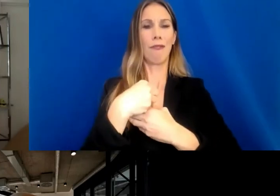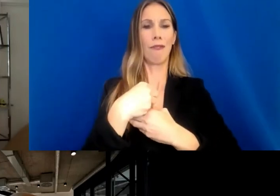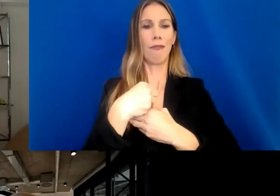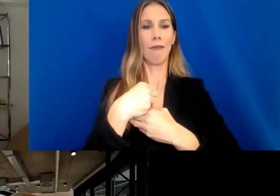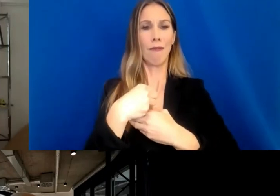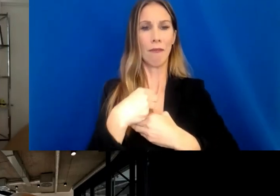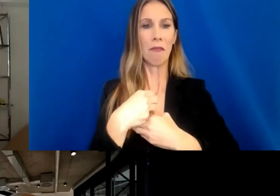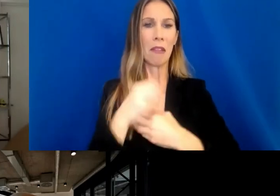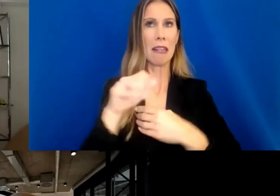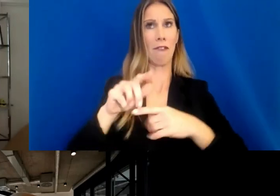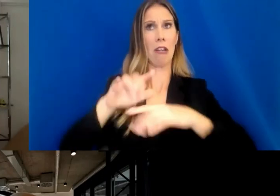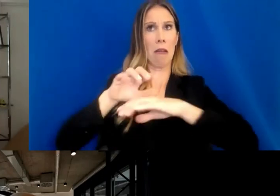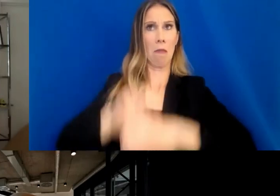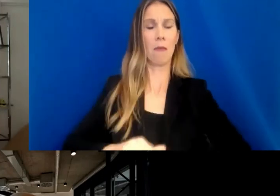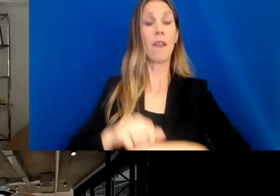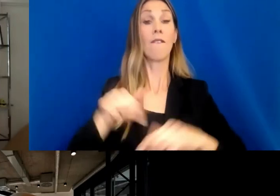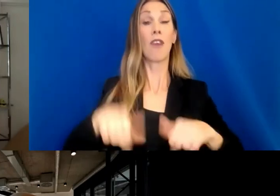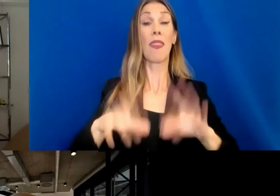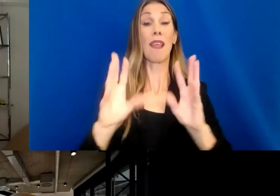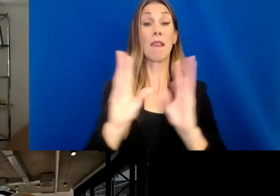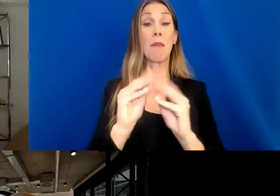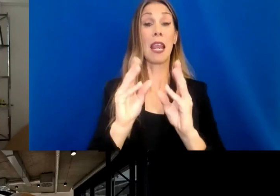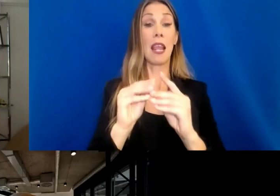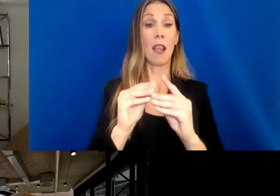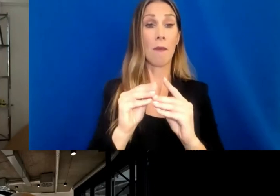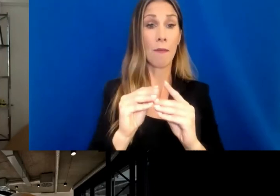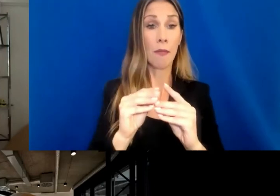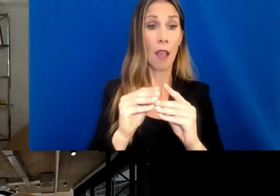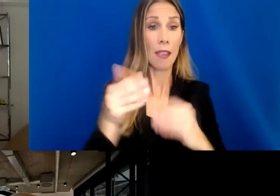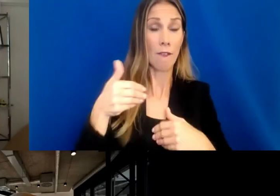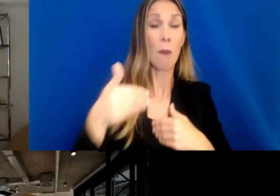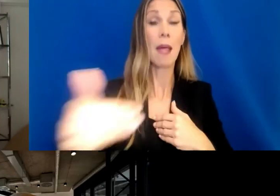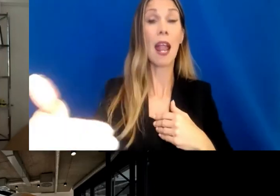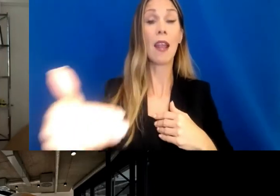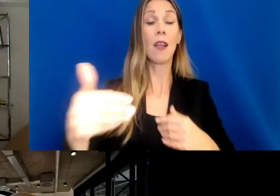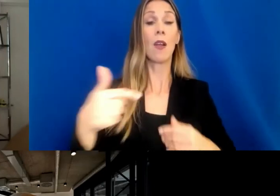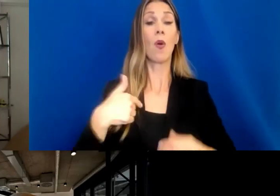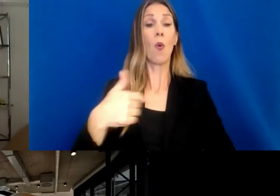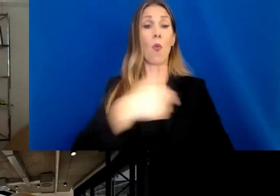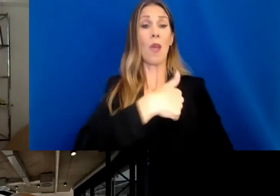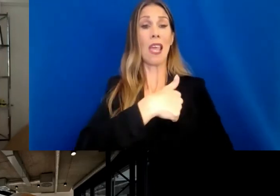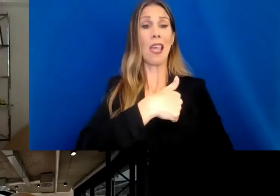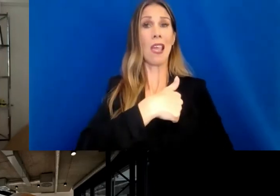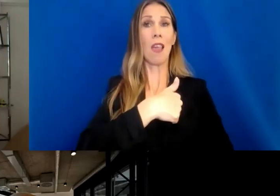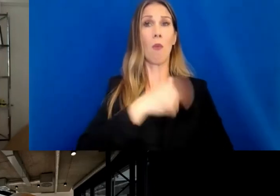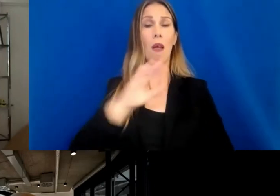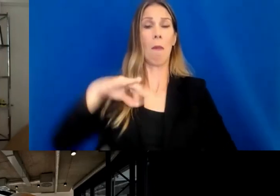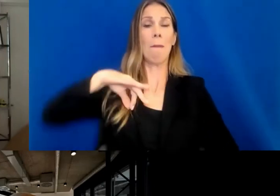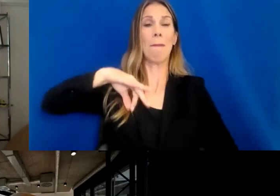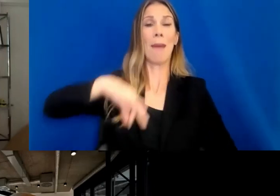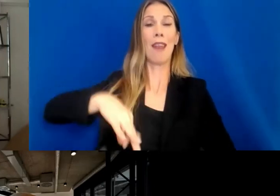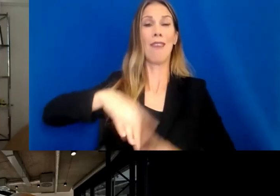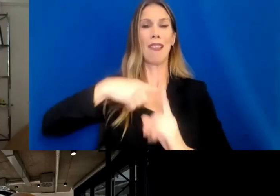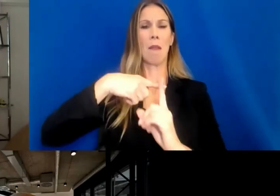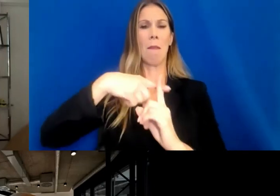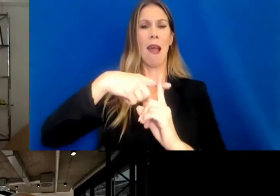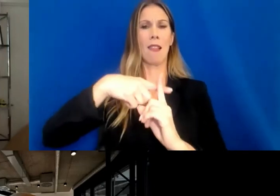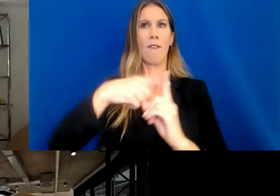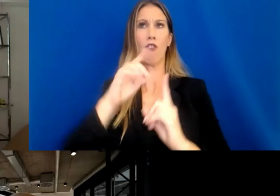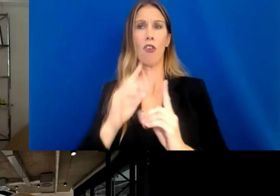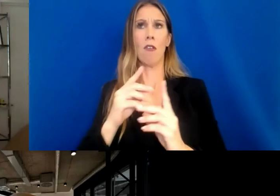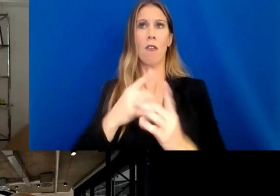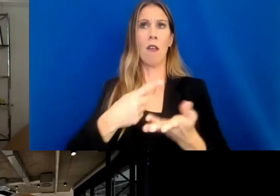practices. For this meeting and moving forward, we have benefited from a special consultant,